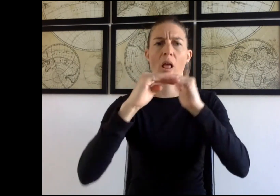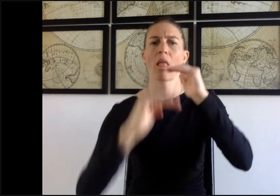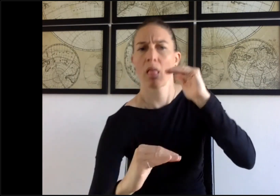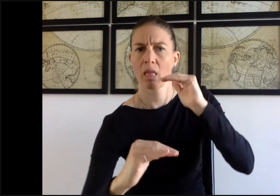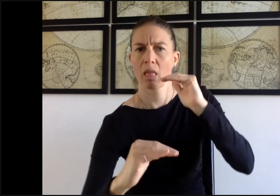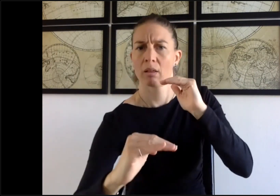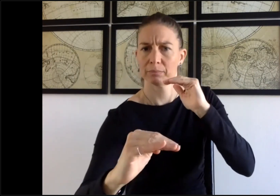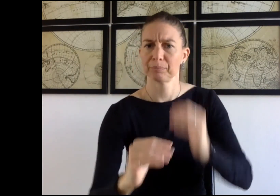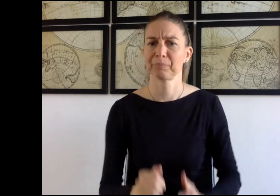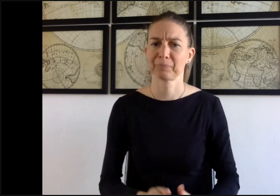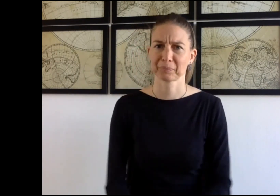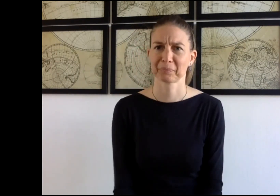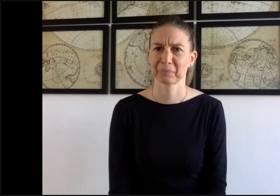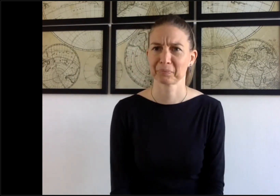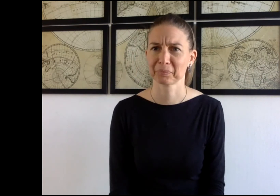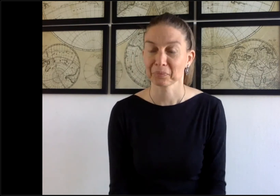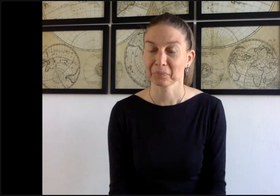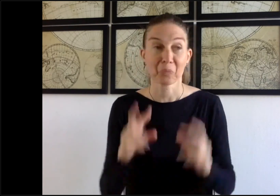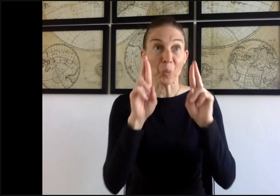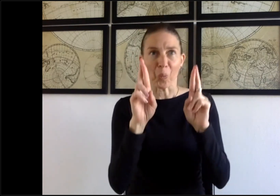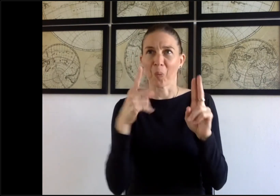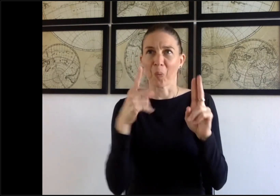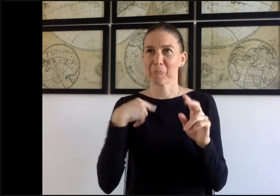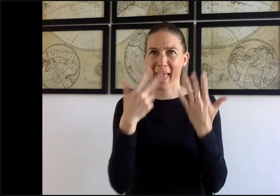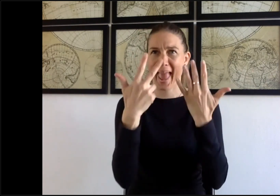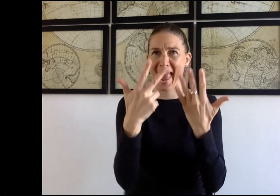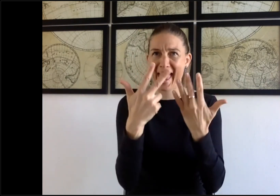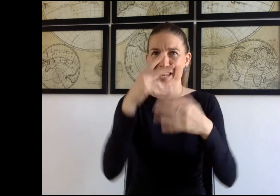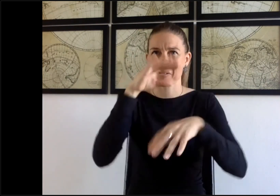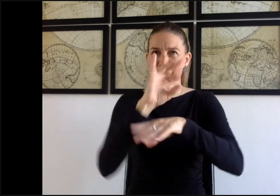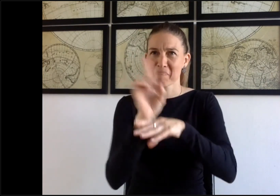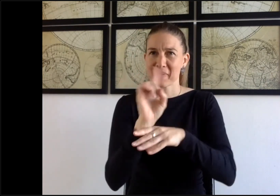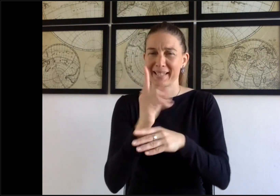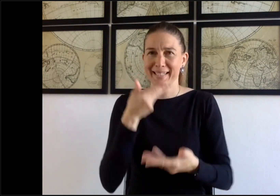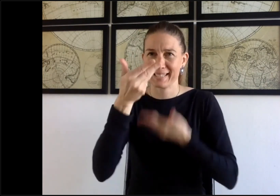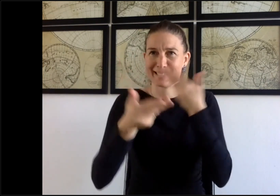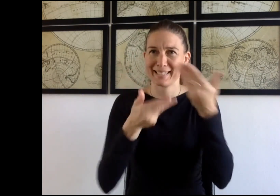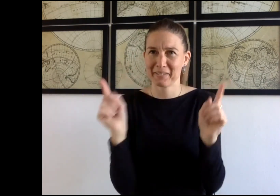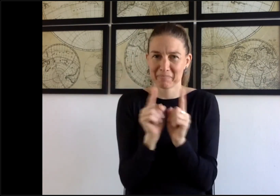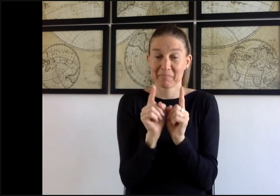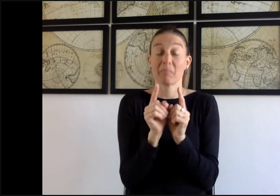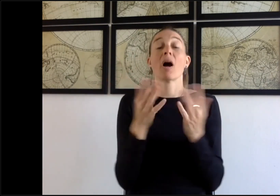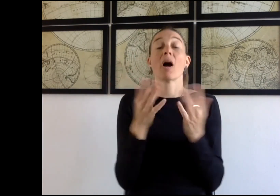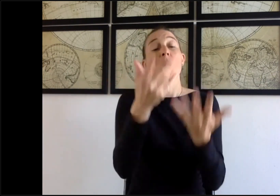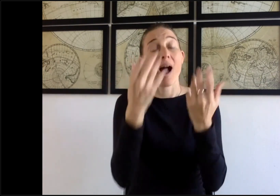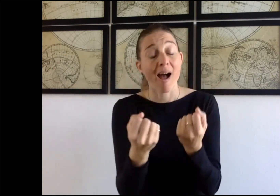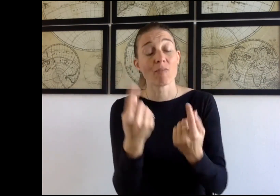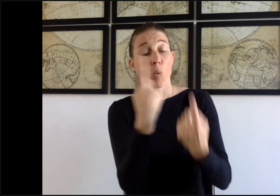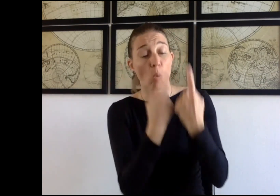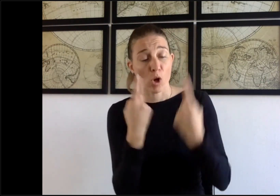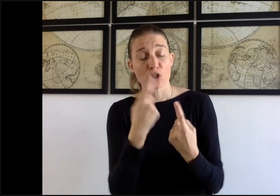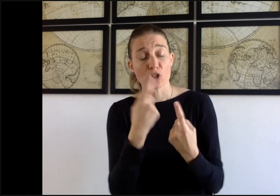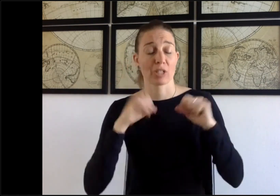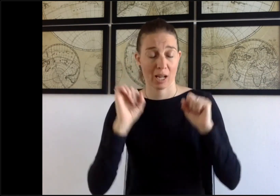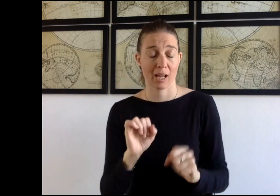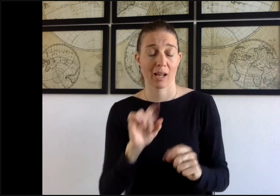passed the limit of 8 minutes. If you have later some questions, I'm available to answer them. Thank you very much for your